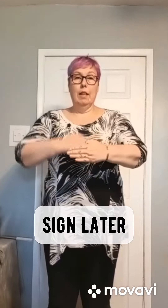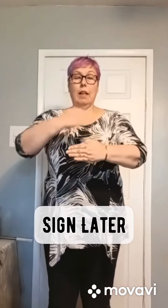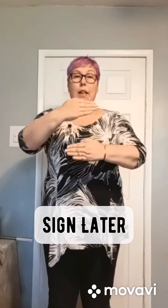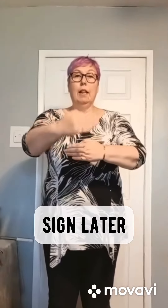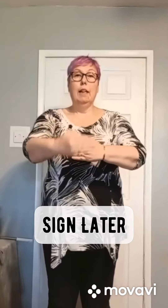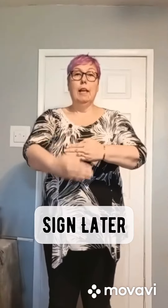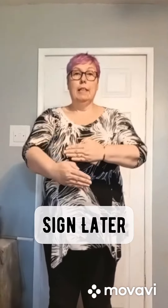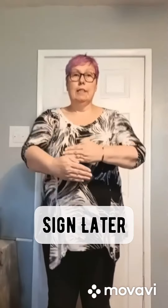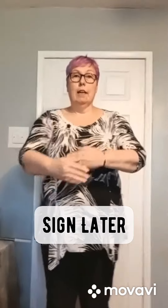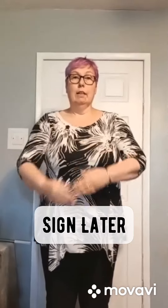Later.